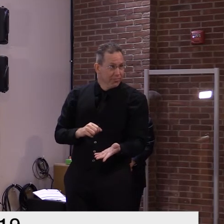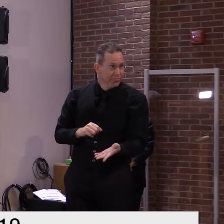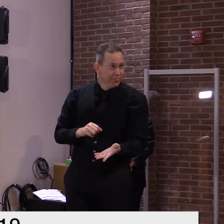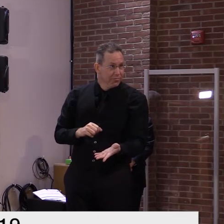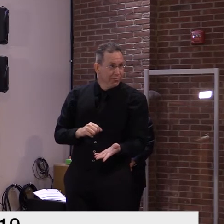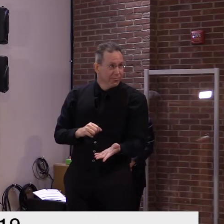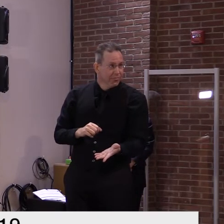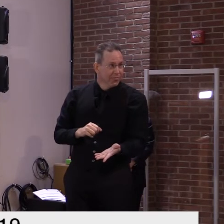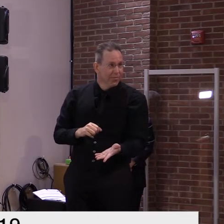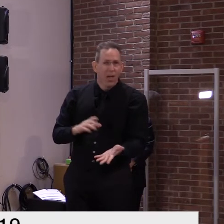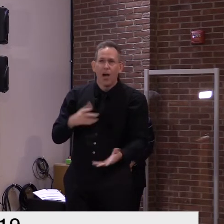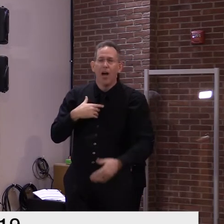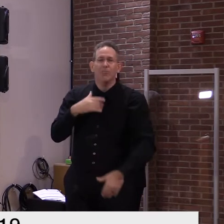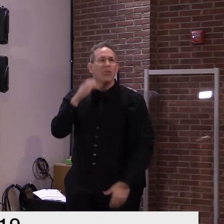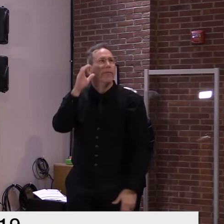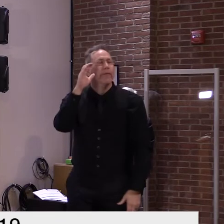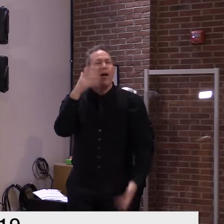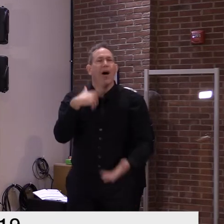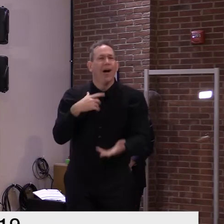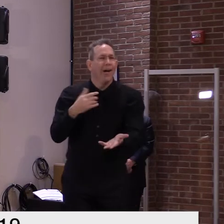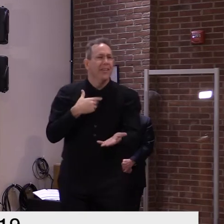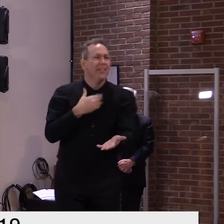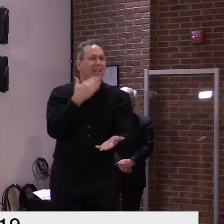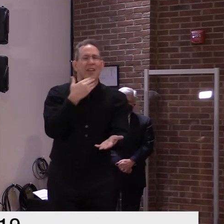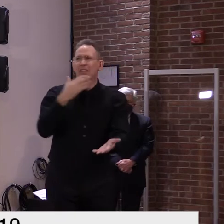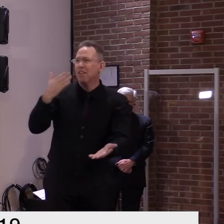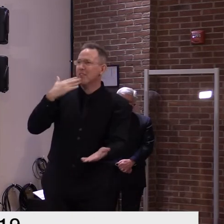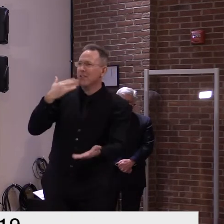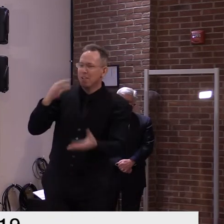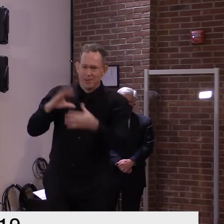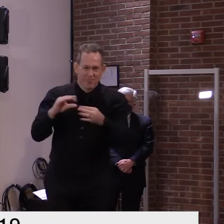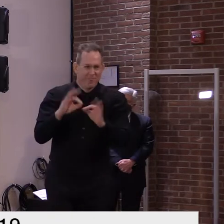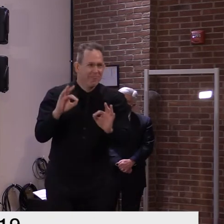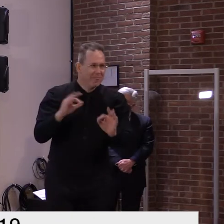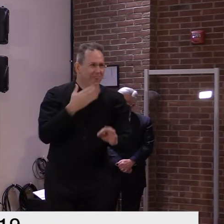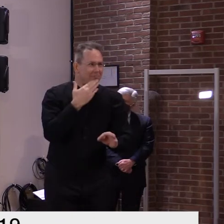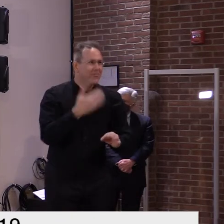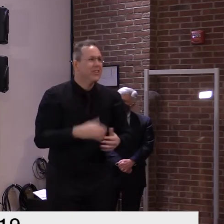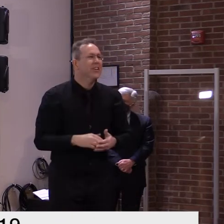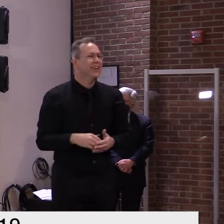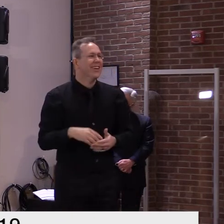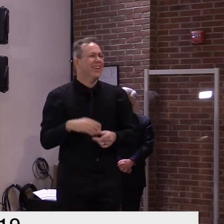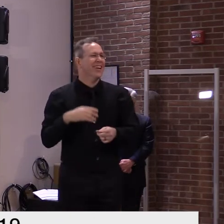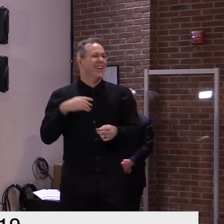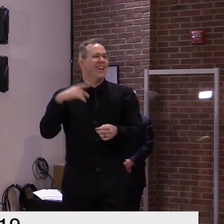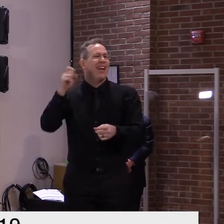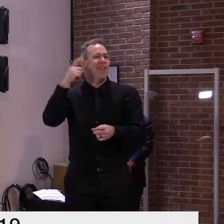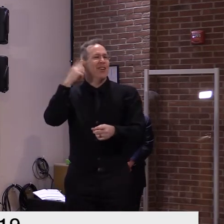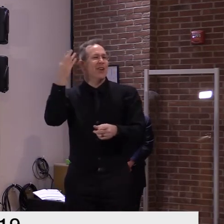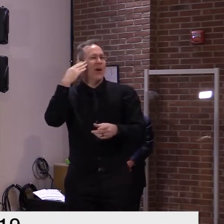Oh, sorry. Yes, thank you. But Governor, we know what you're going to be doing on Sunday night, but who do you like?